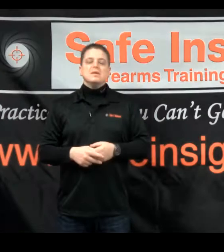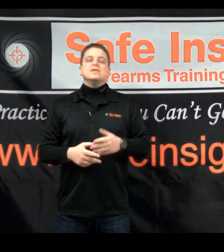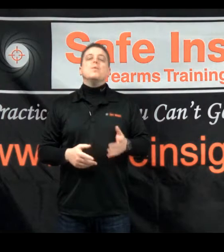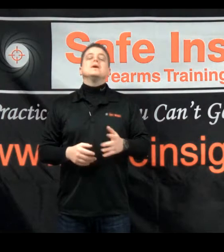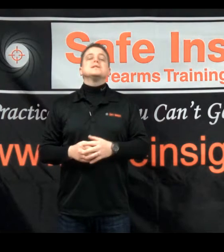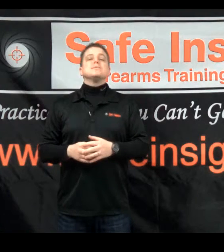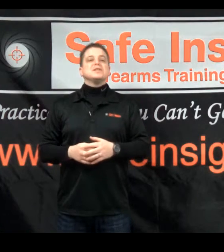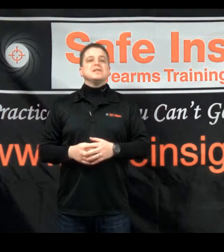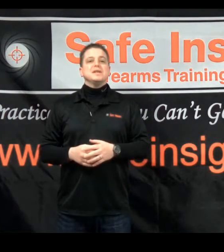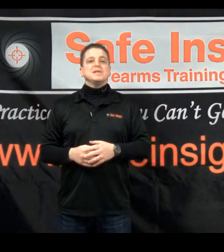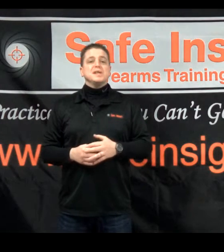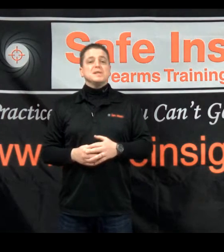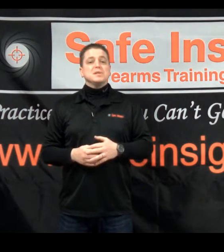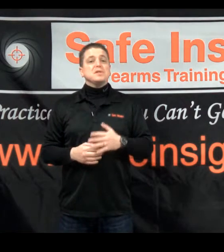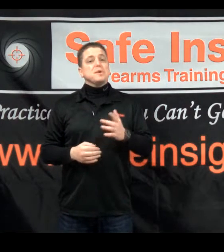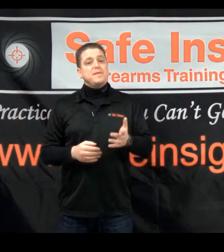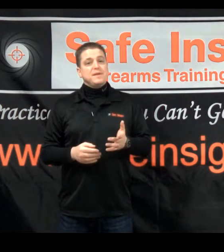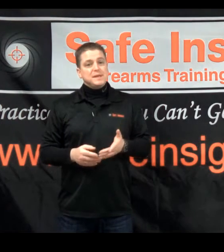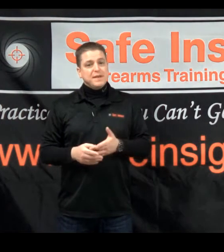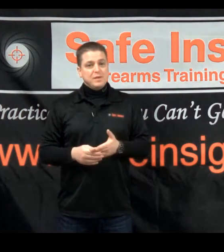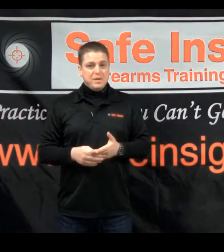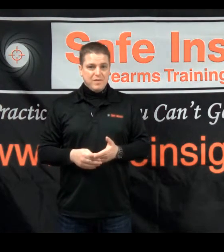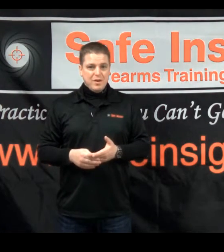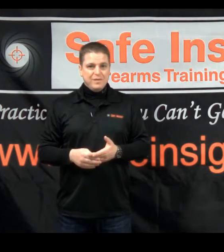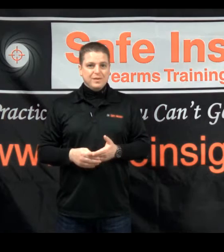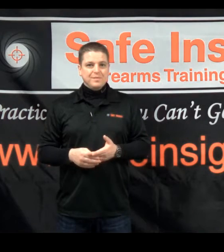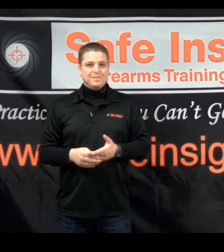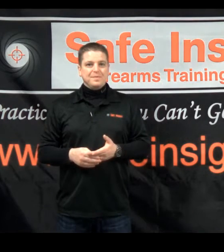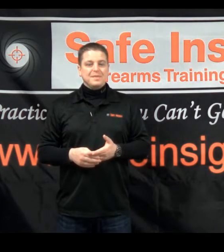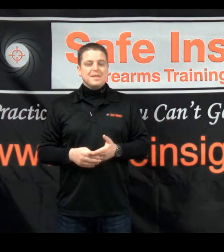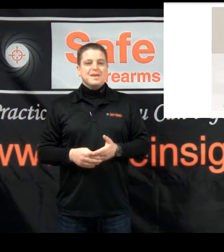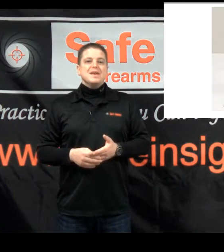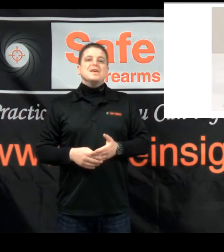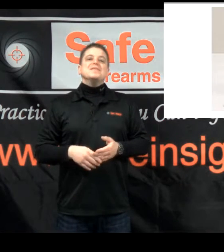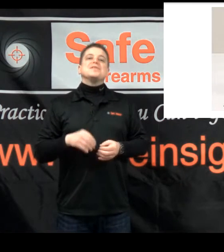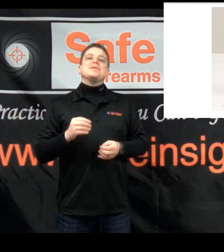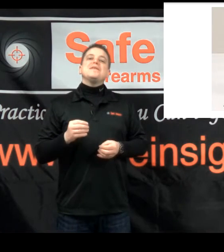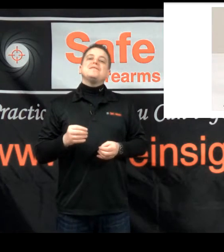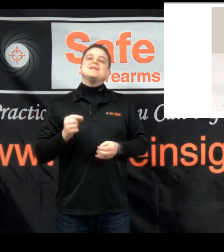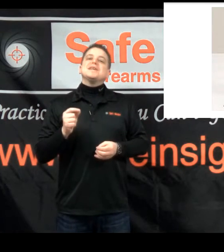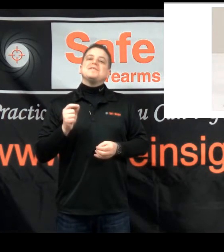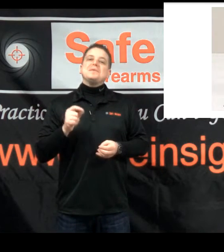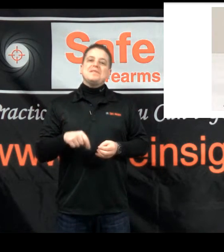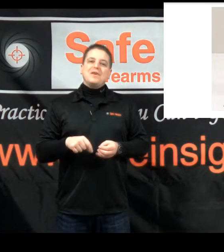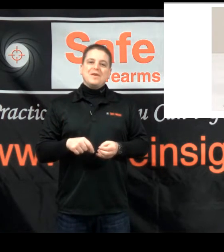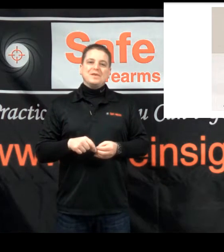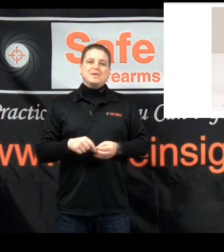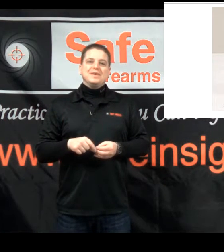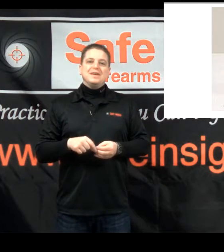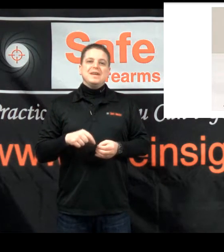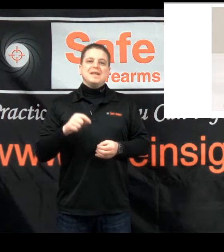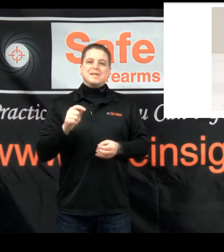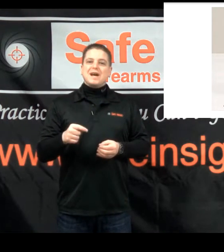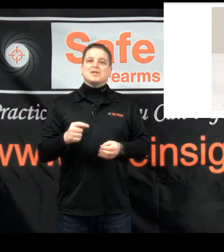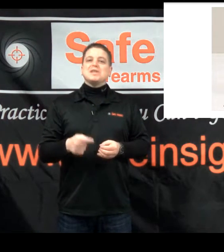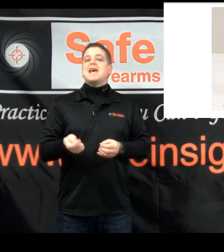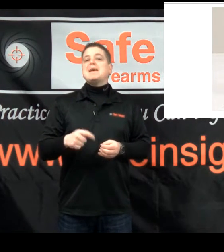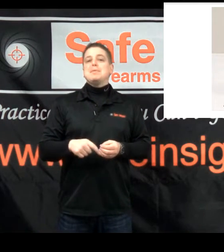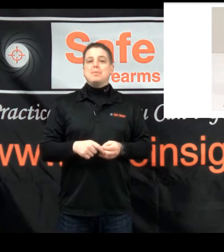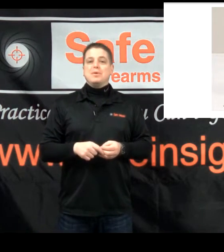The one exception to this is the .357 revolver. The .357 revolver is actually capable